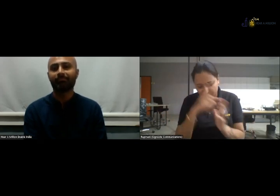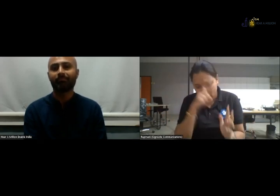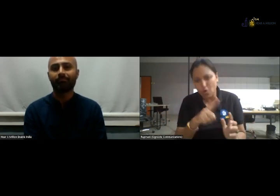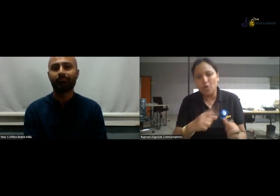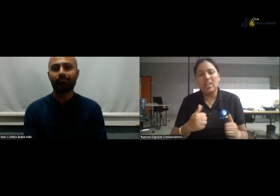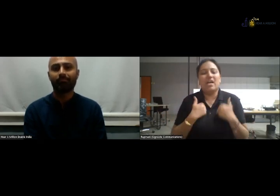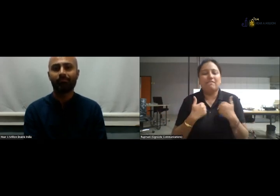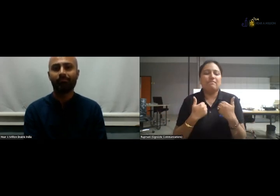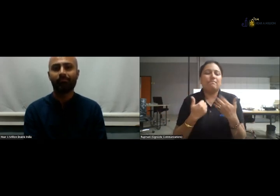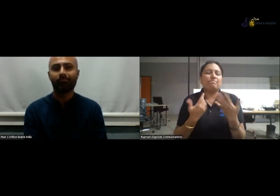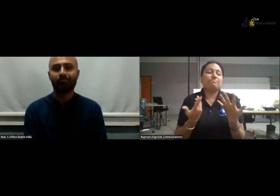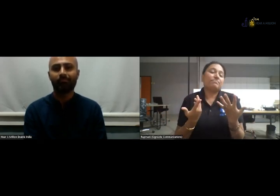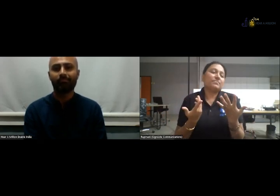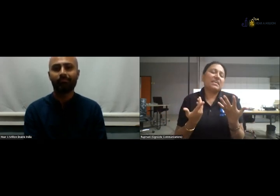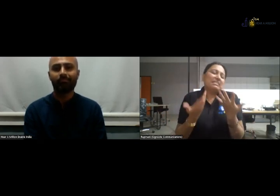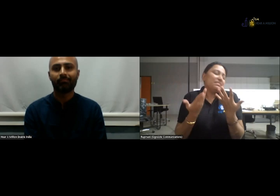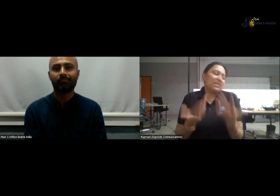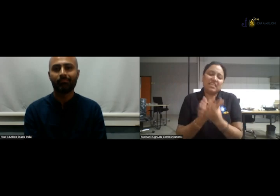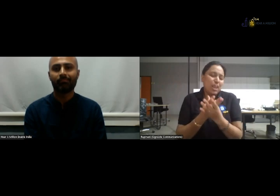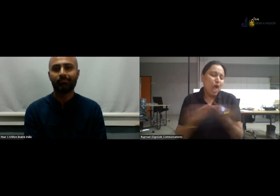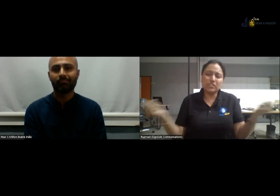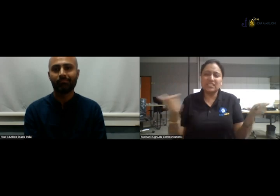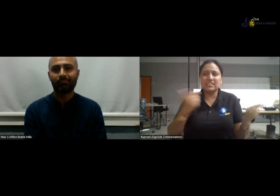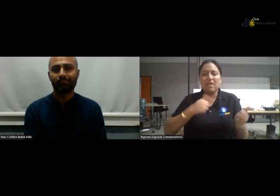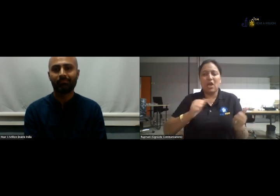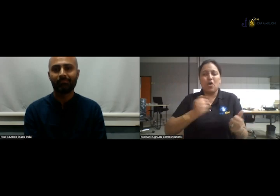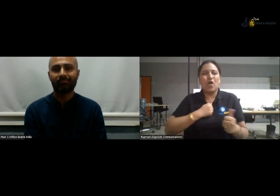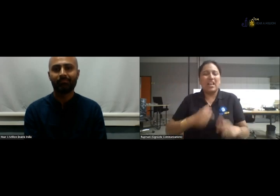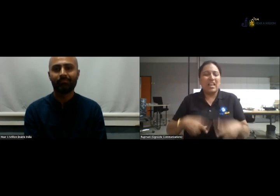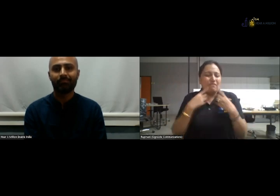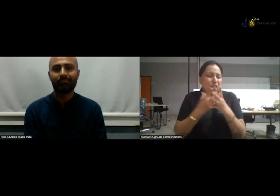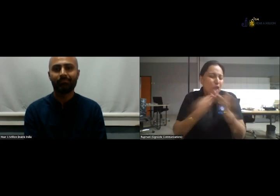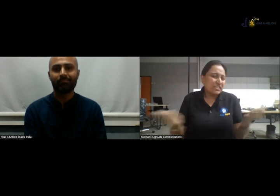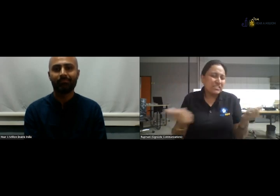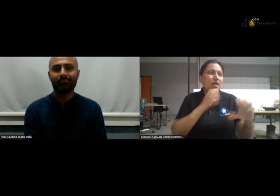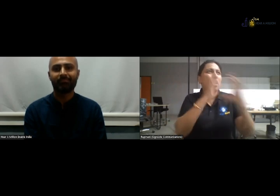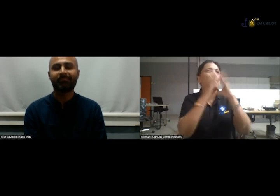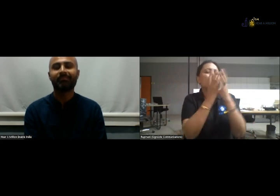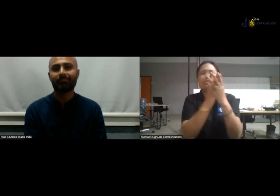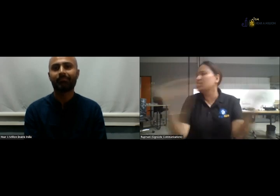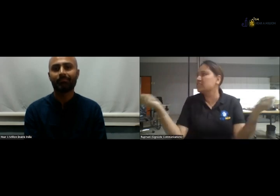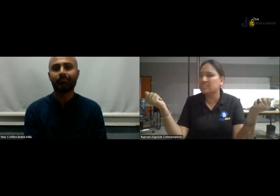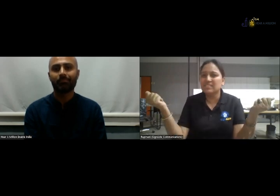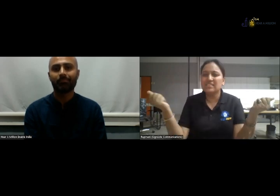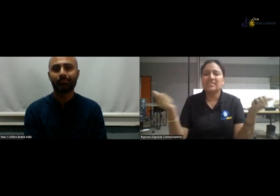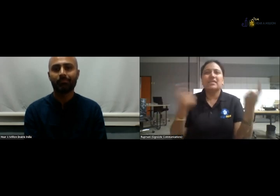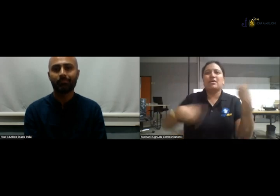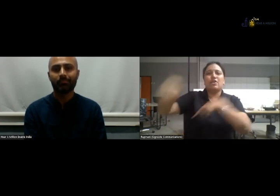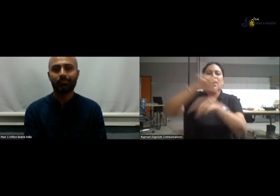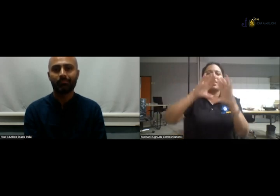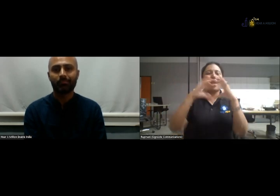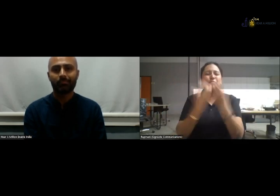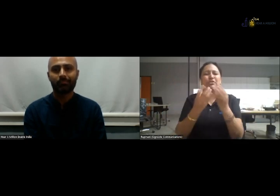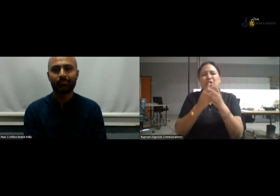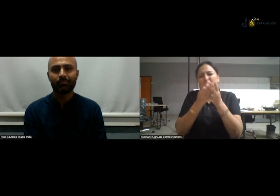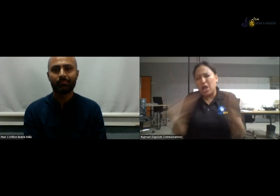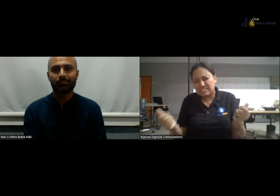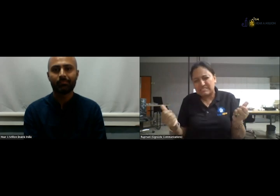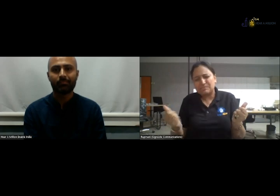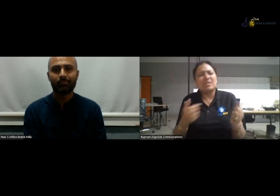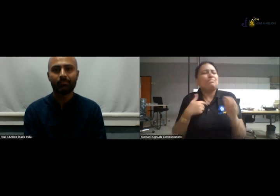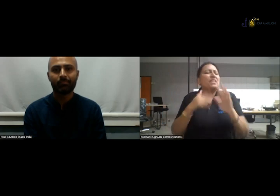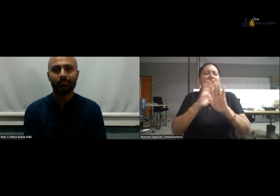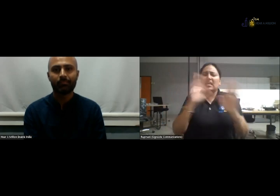the program, and I prayed for her, and I I was speechless. I thought that, something is